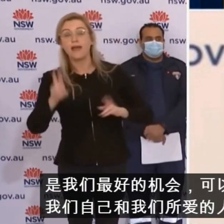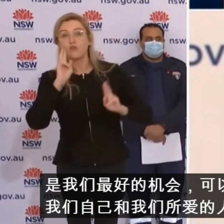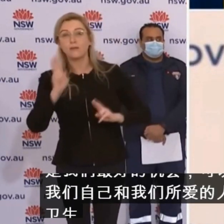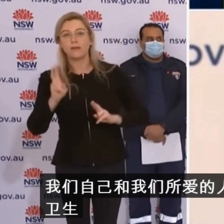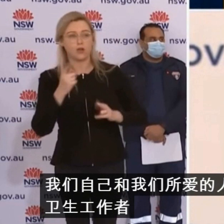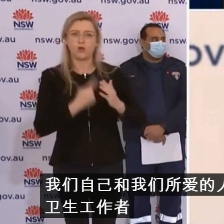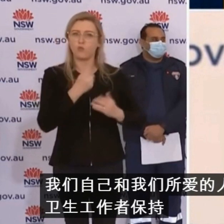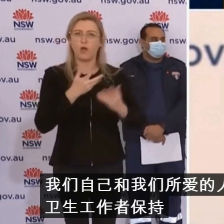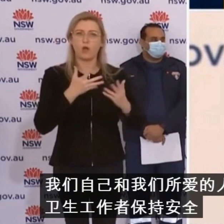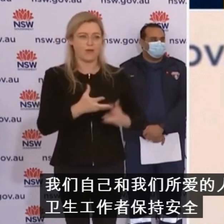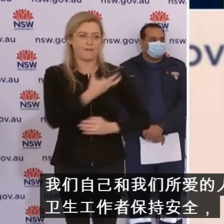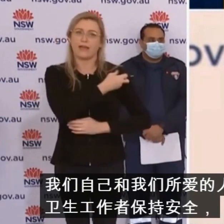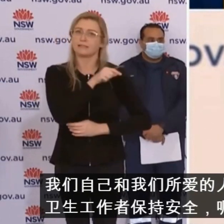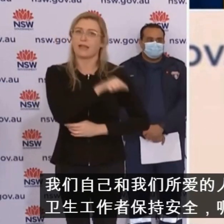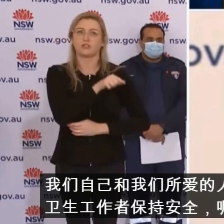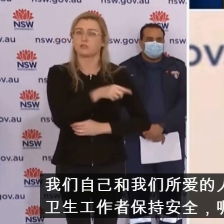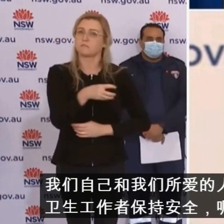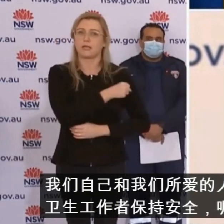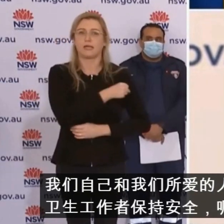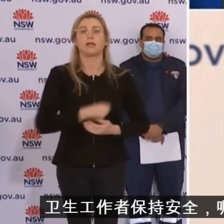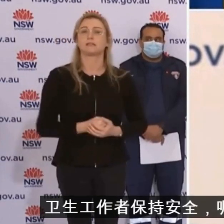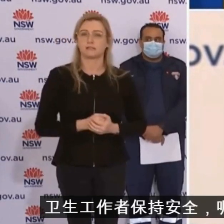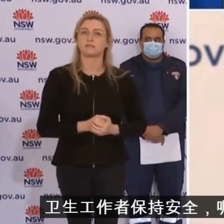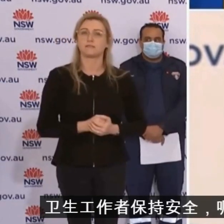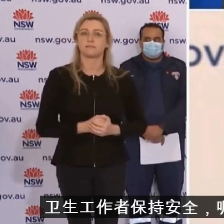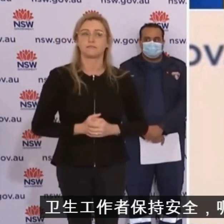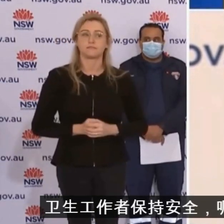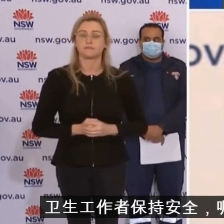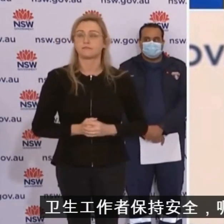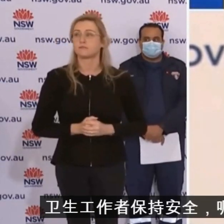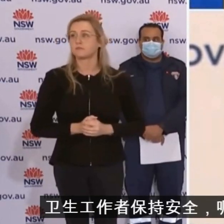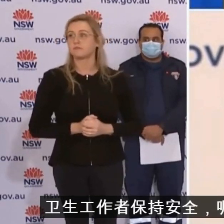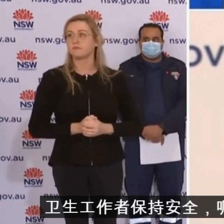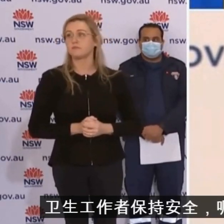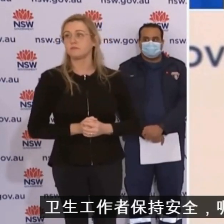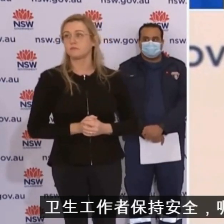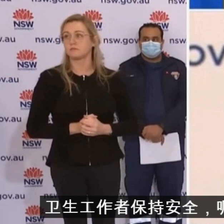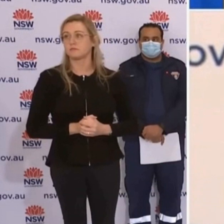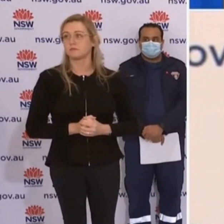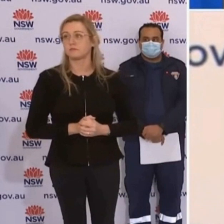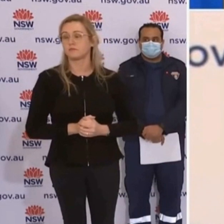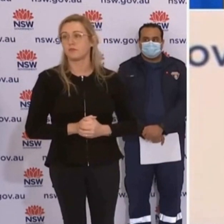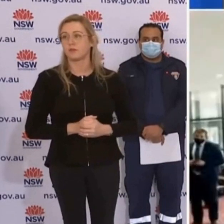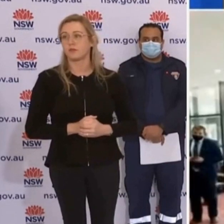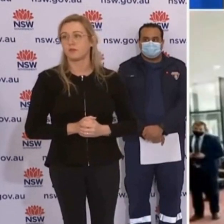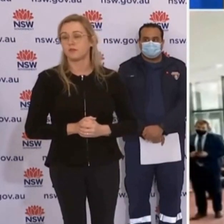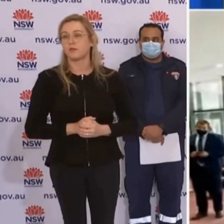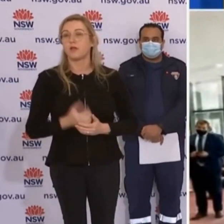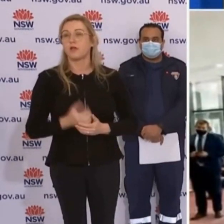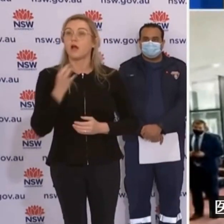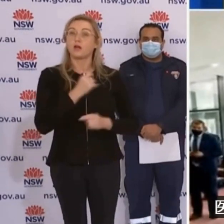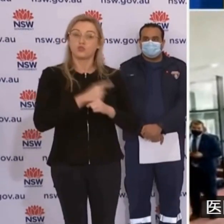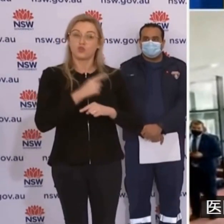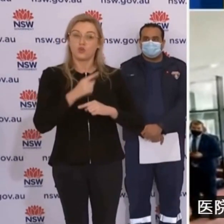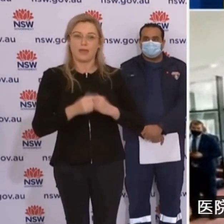ones and our health workers safe by staying out of hospital. You talked about gearing up the system for October.